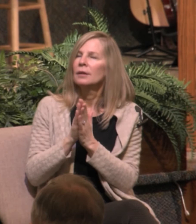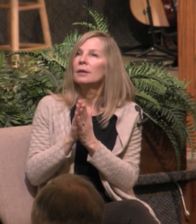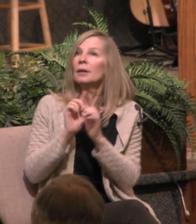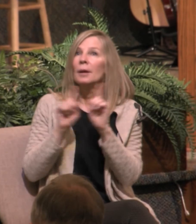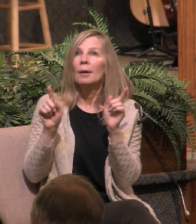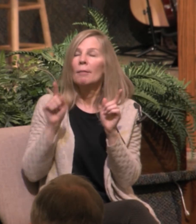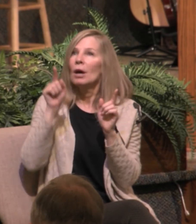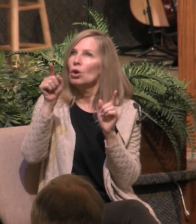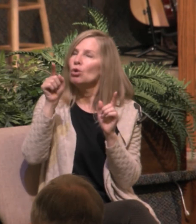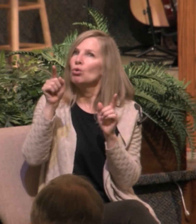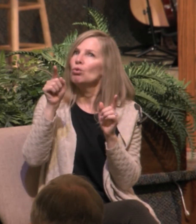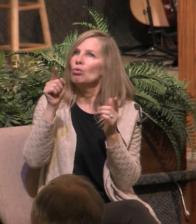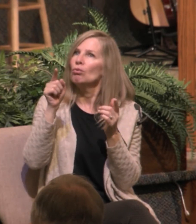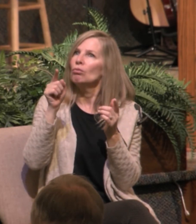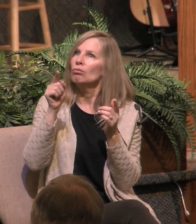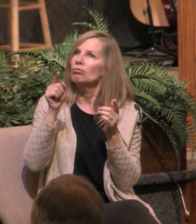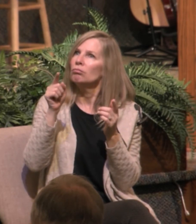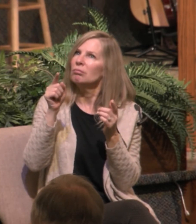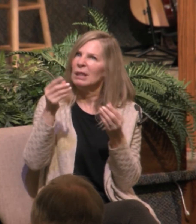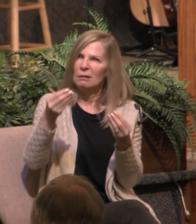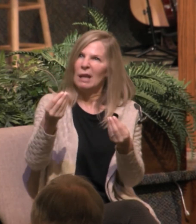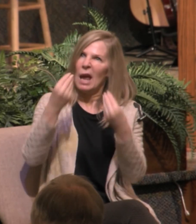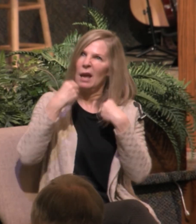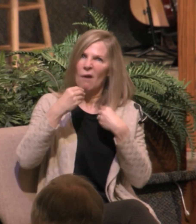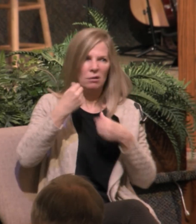But you give us one another even to encourage us.